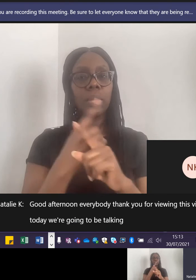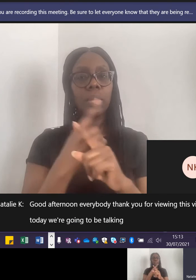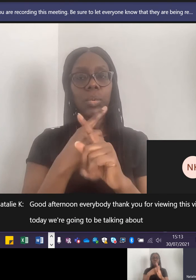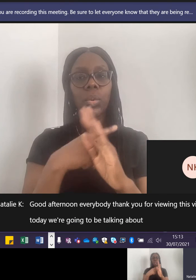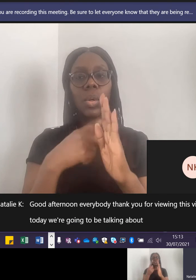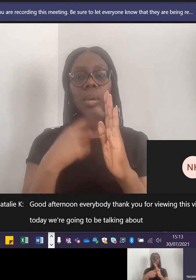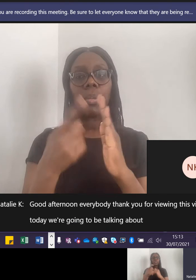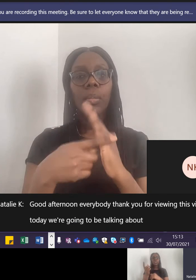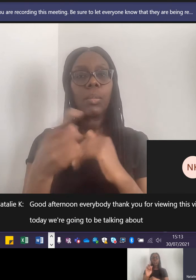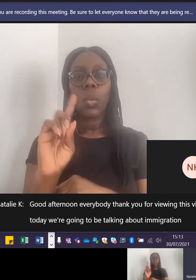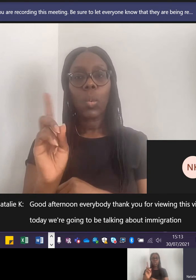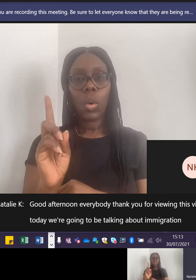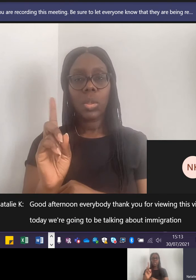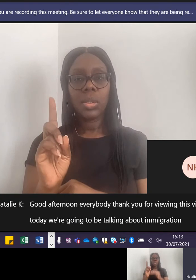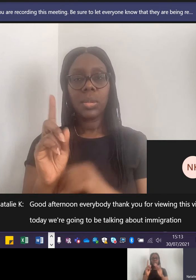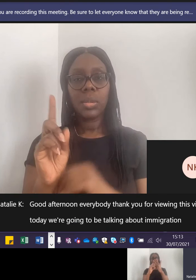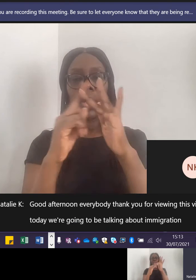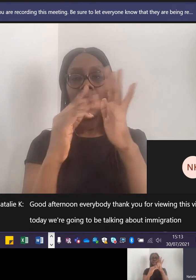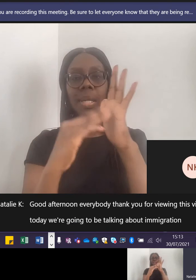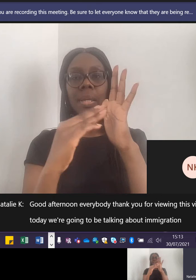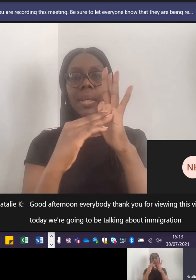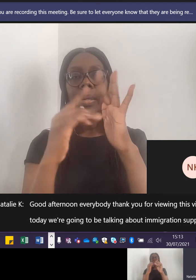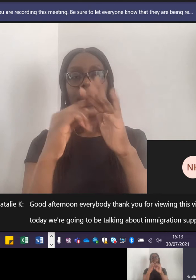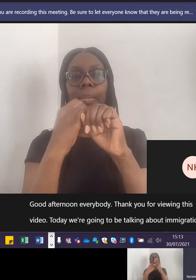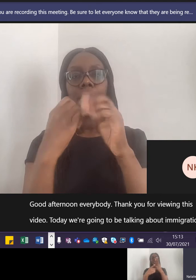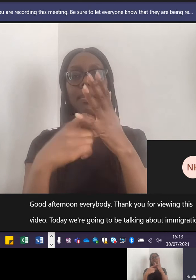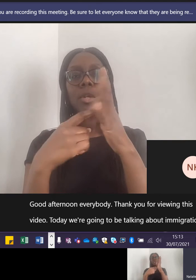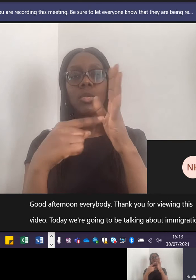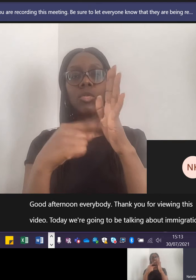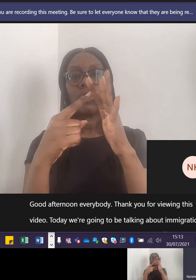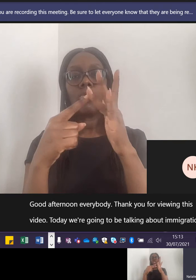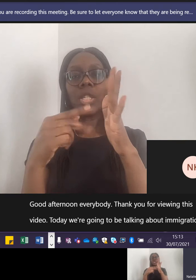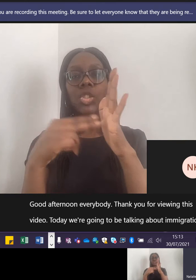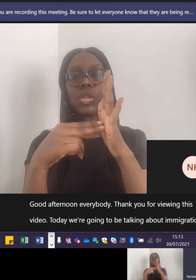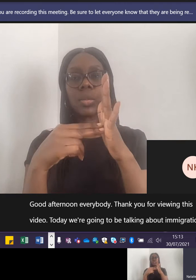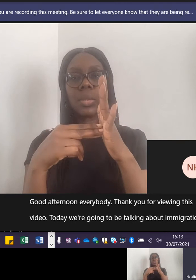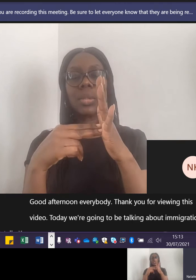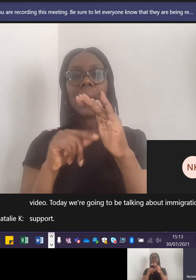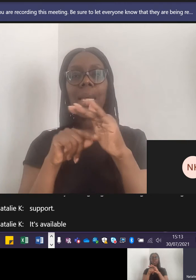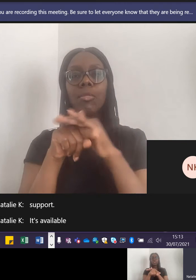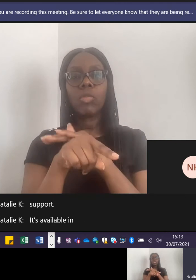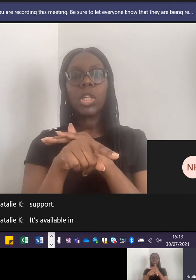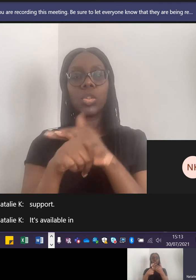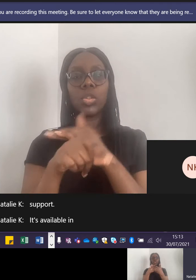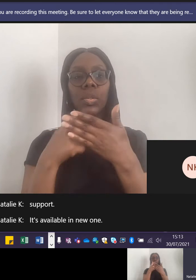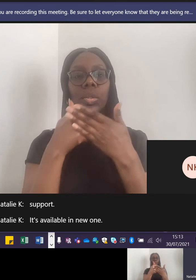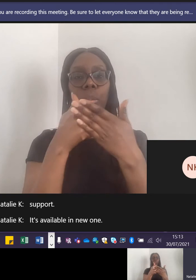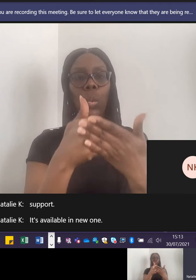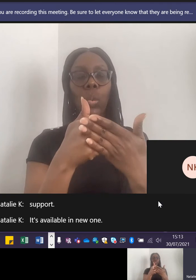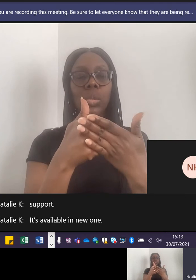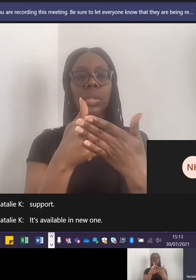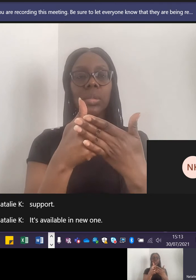about immigration support that's available in Newham.